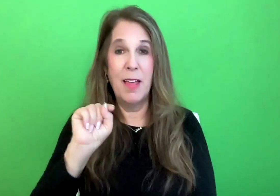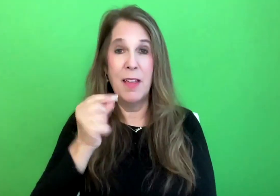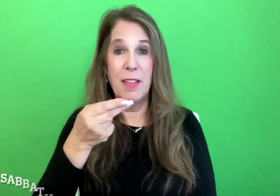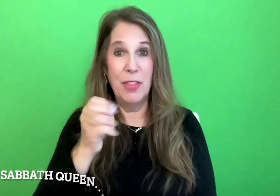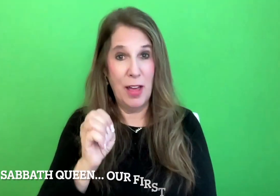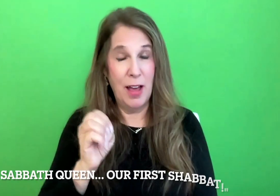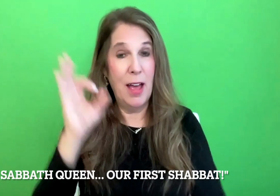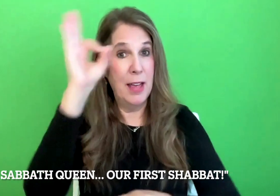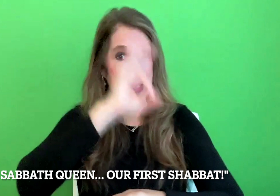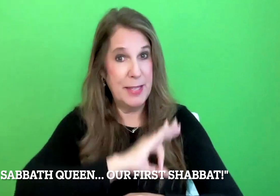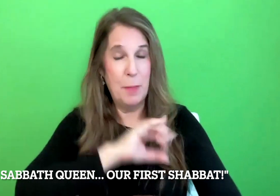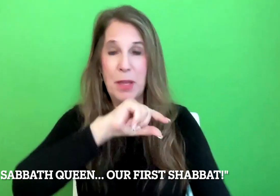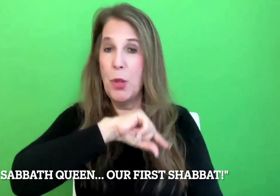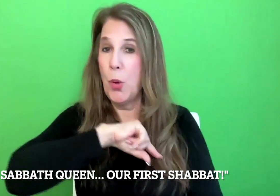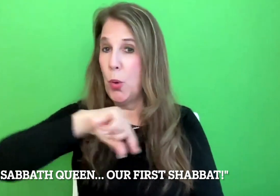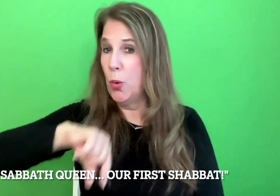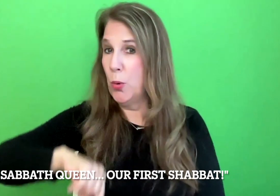The Sabbath Queen, our first Shabbos.